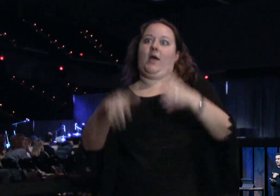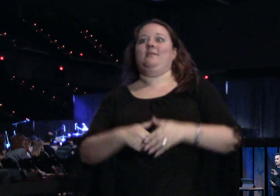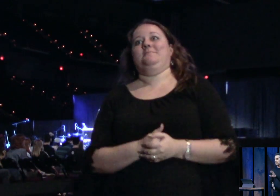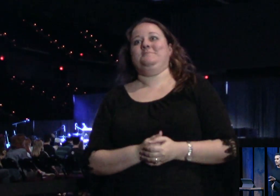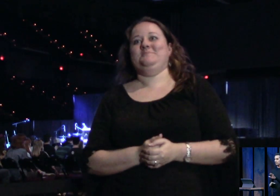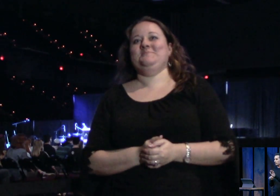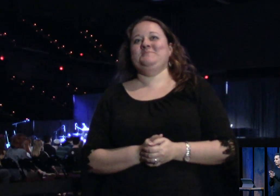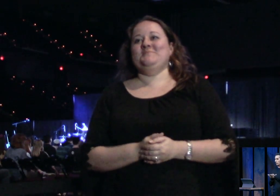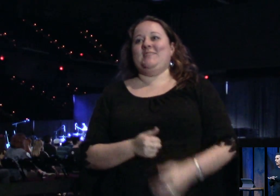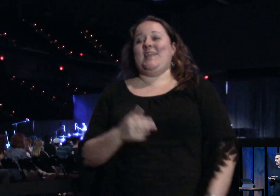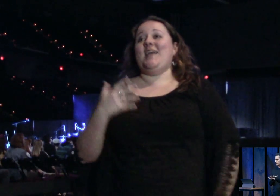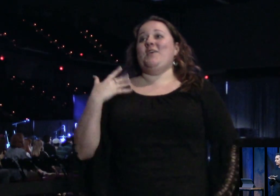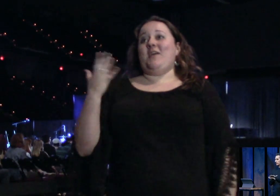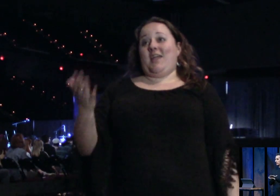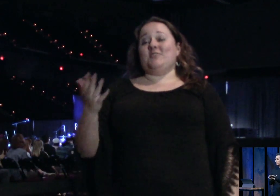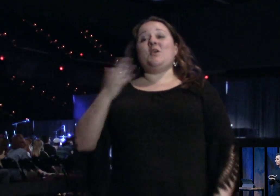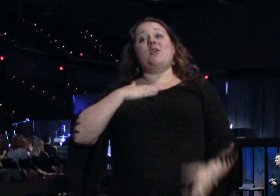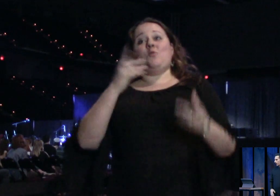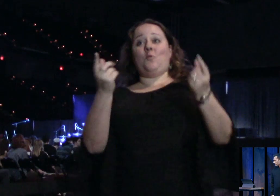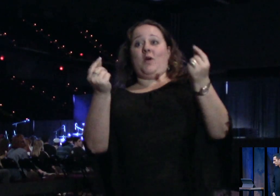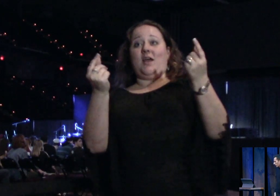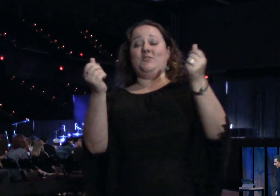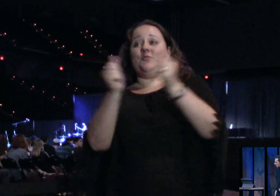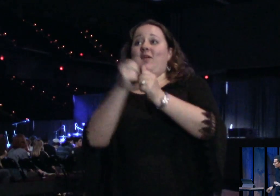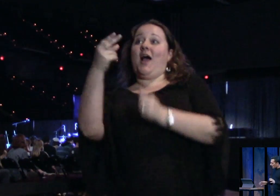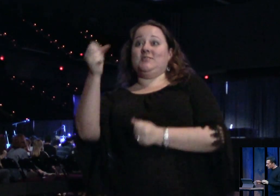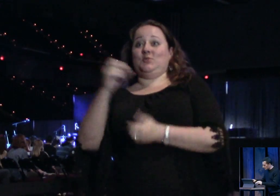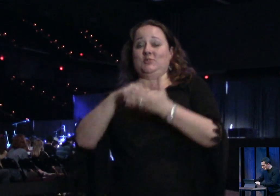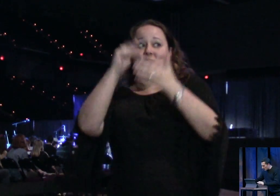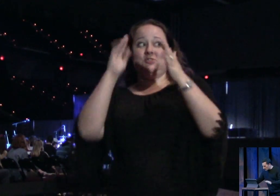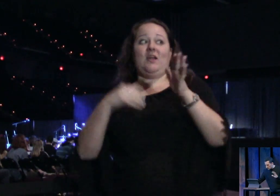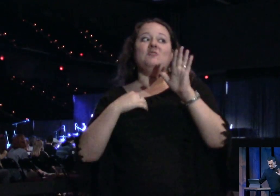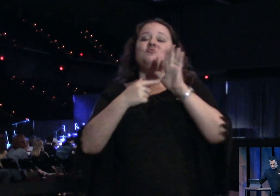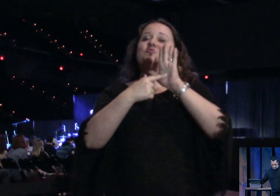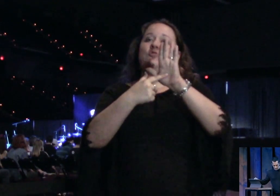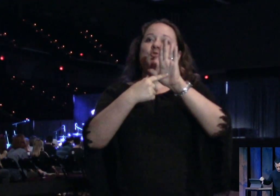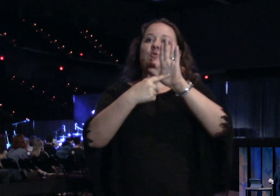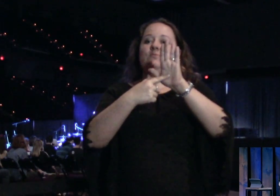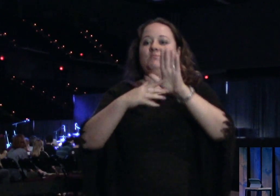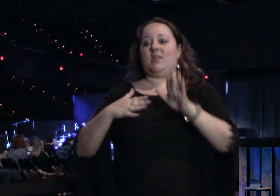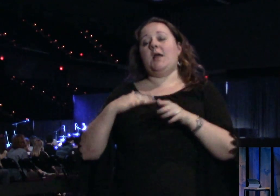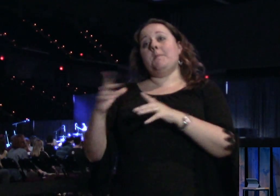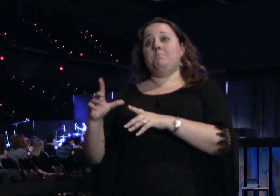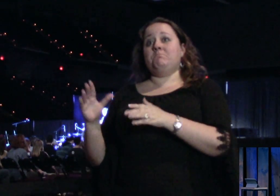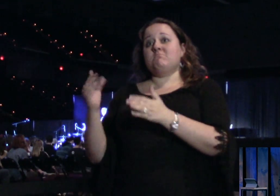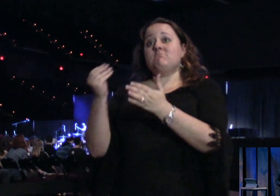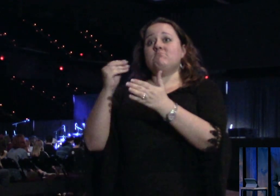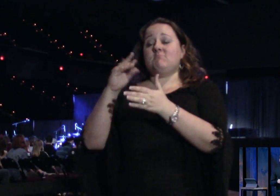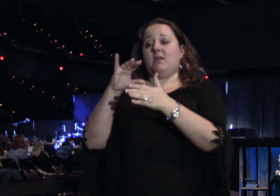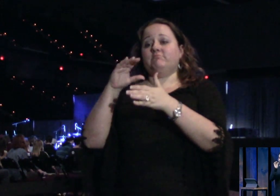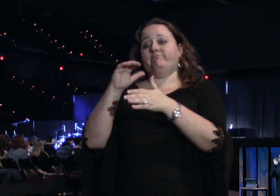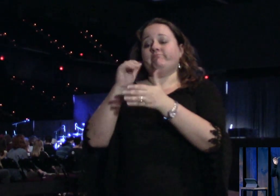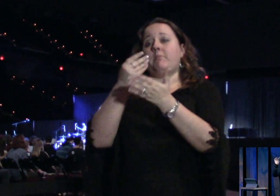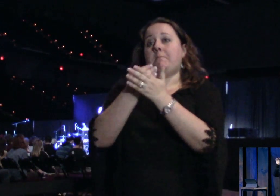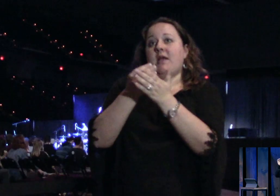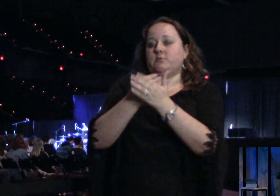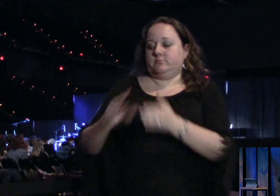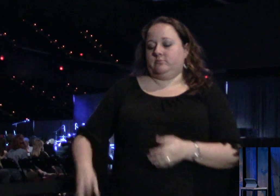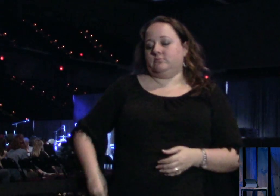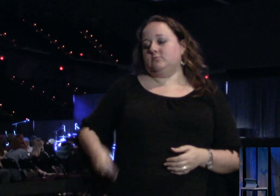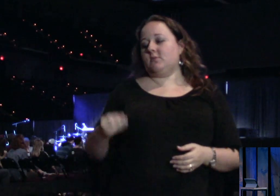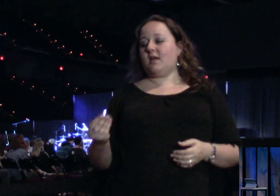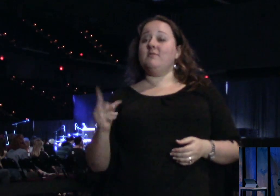very, very deep way. And so here's what I would do with high school students, and I'll just kind of show you. I would pull out a